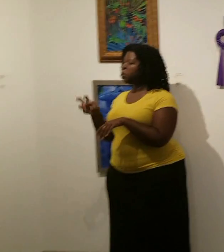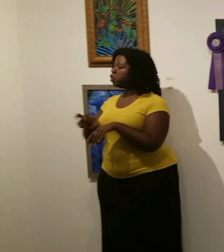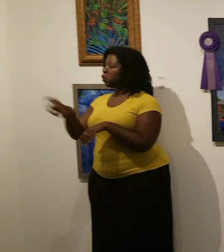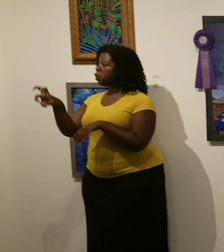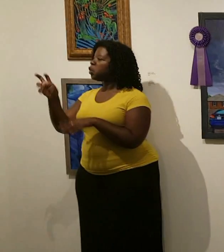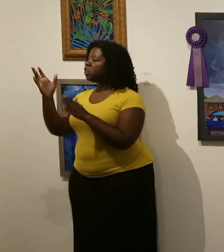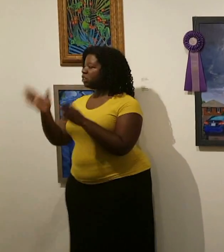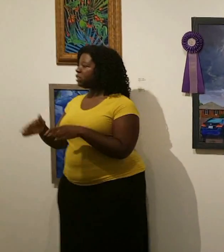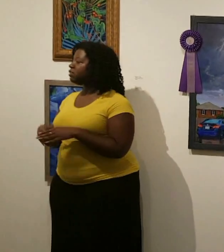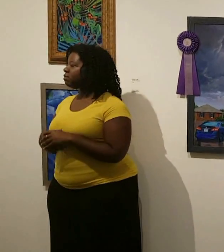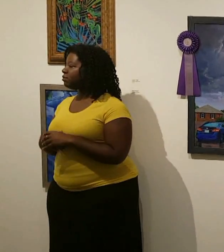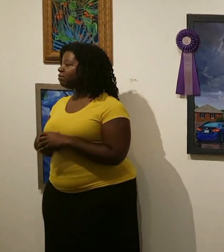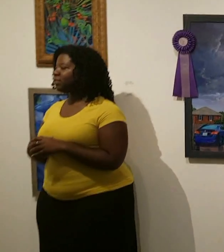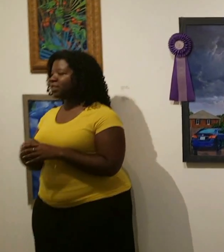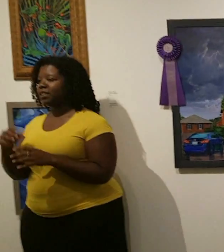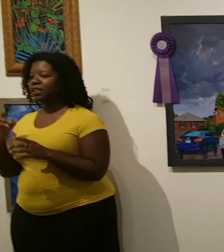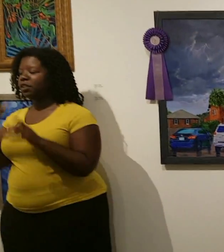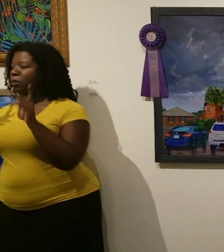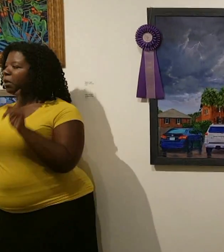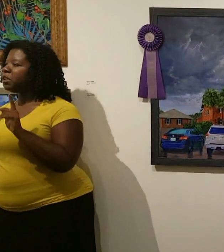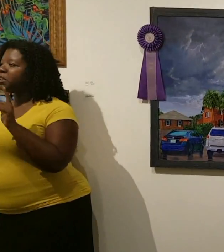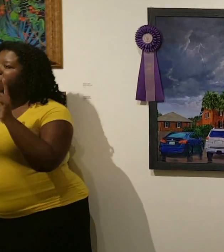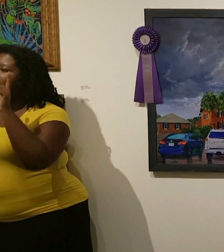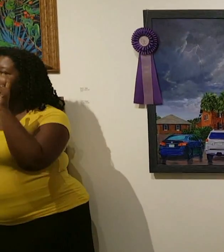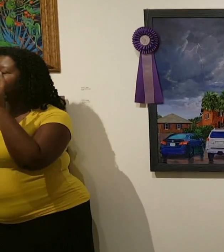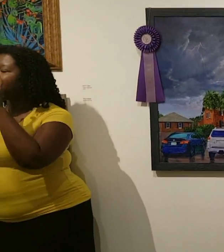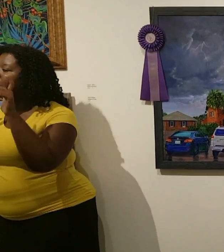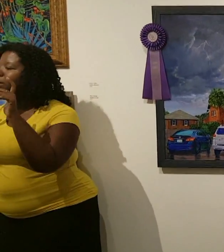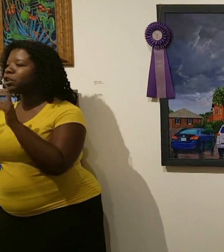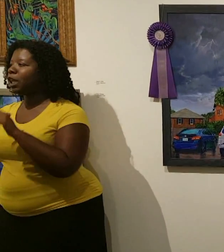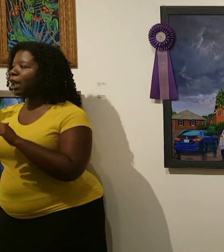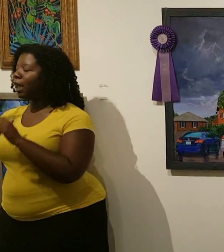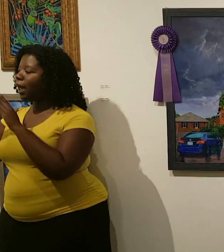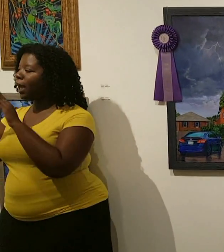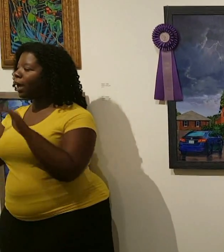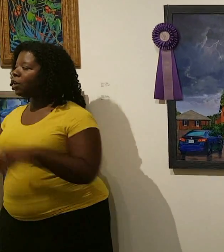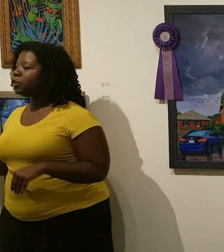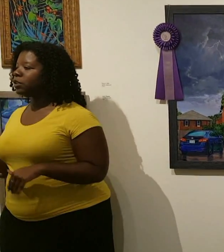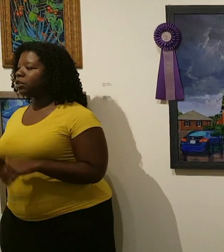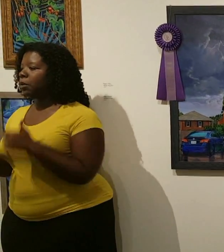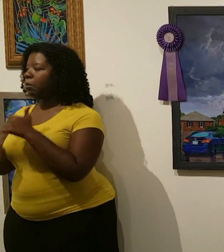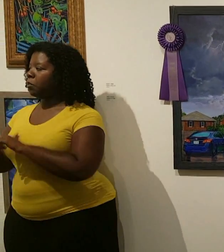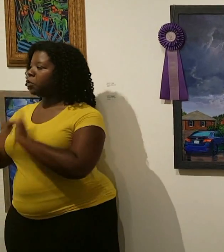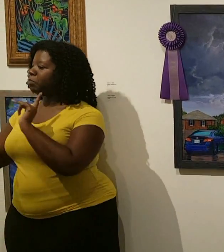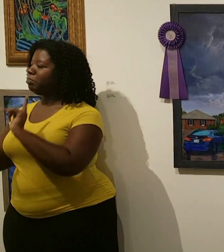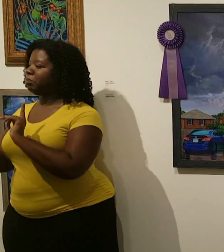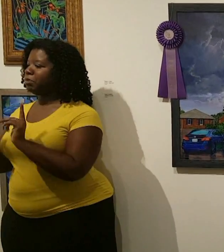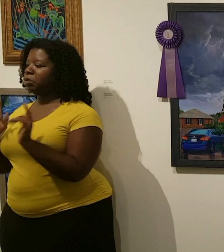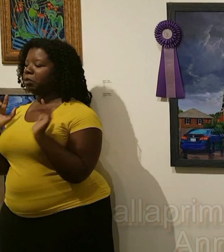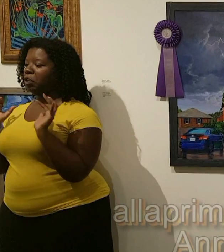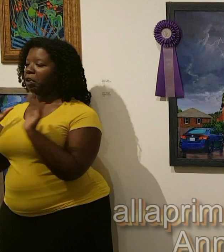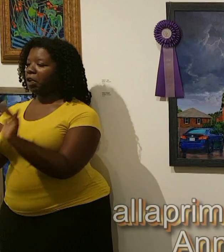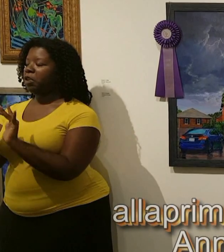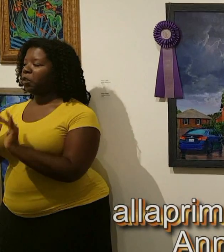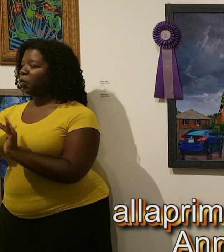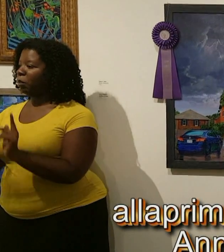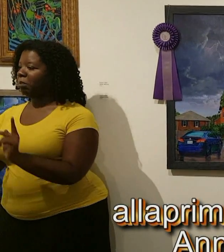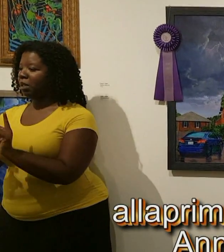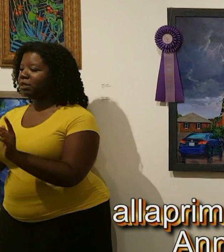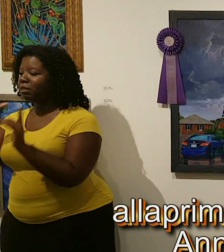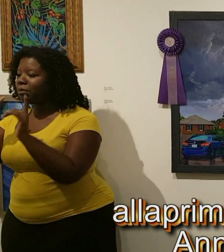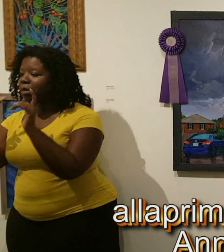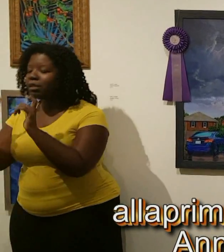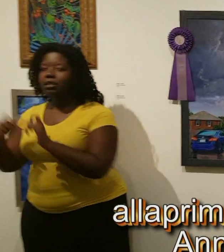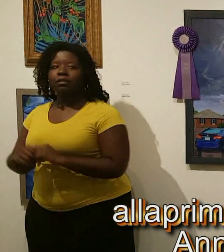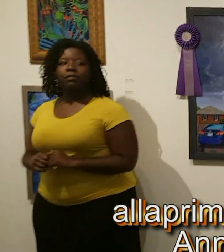Taking a picture of the lighthouse, getting all centered. Everybody went to that one spot there and did that, so it seemed perfect. Okay.